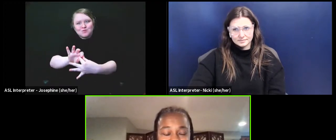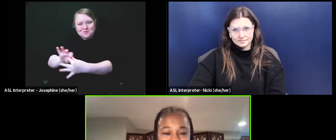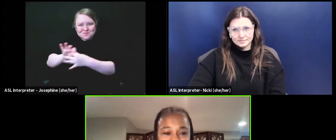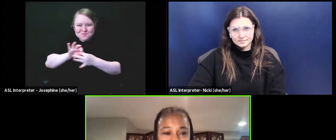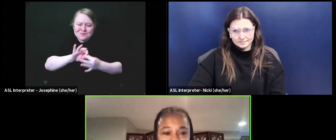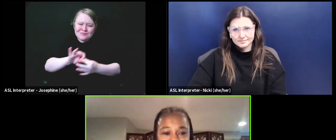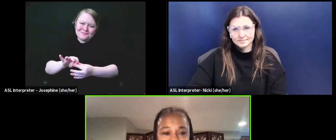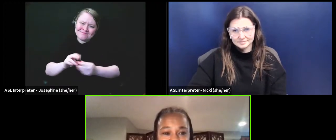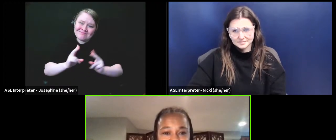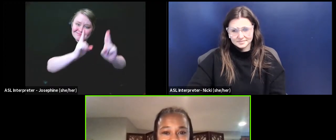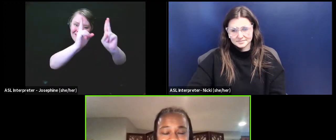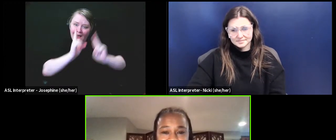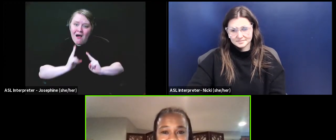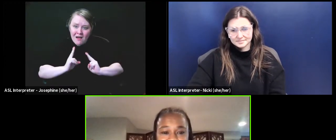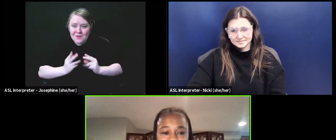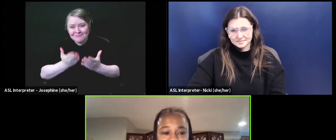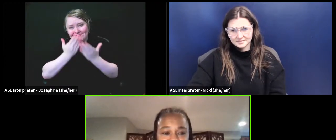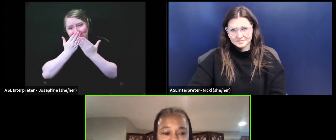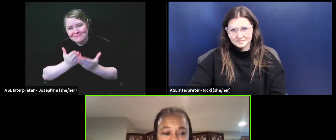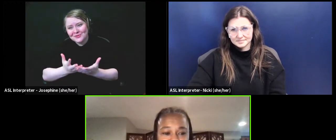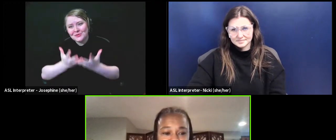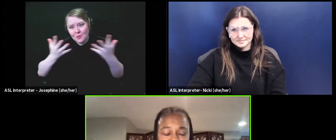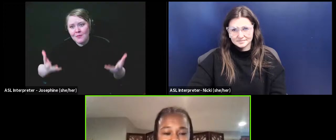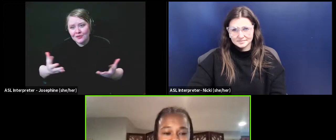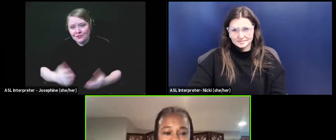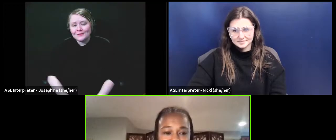been a deep honor. Thank you so much.